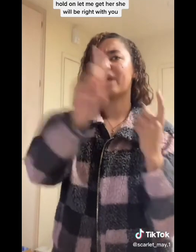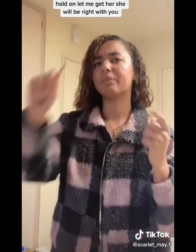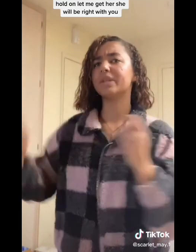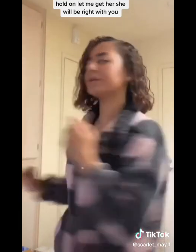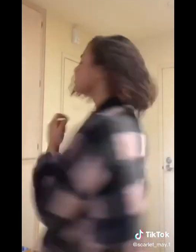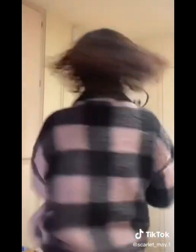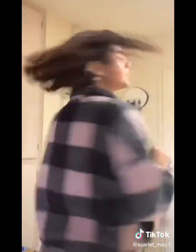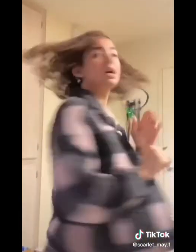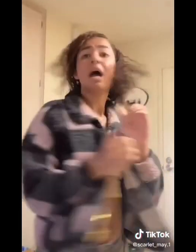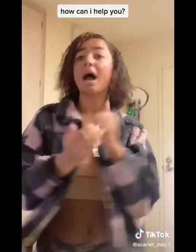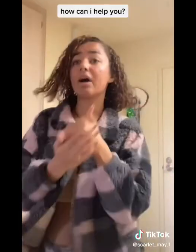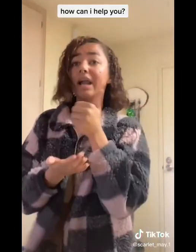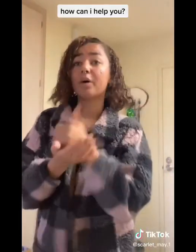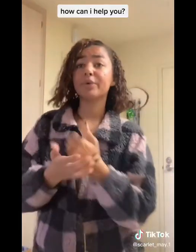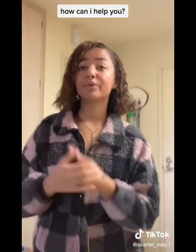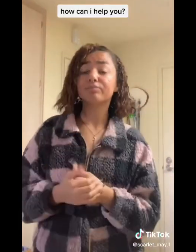with you. How can I help you?